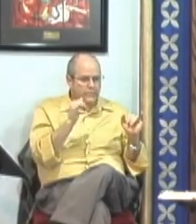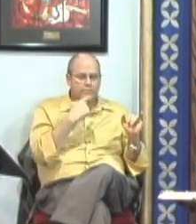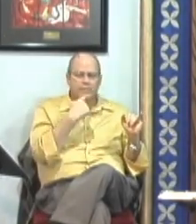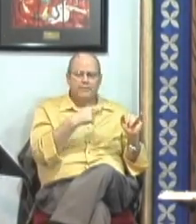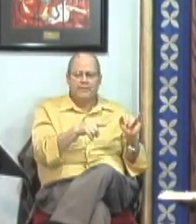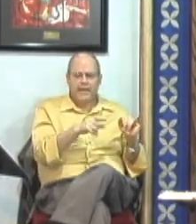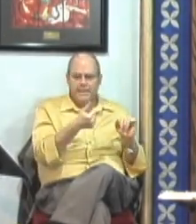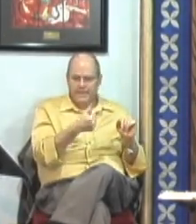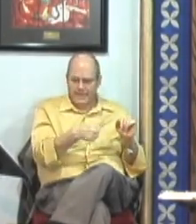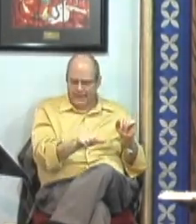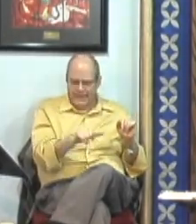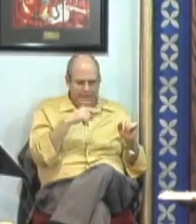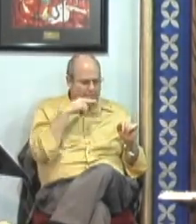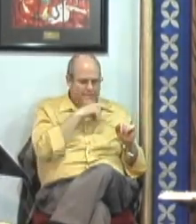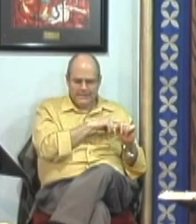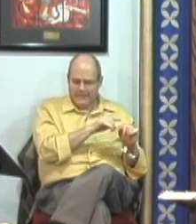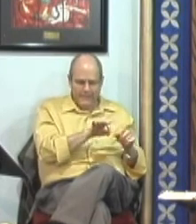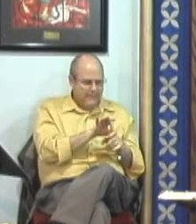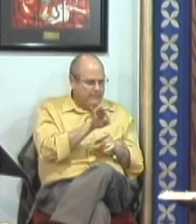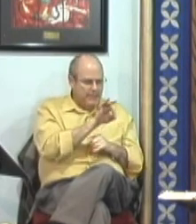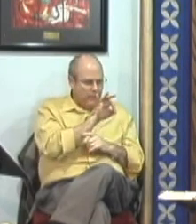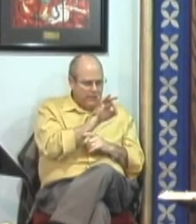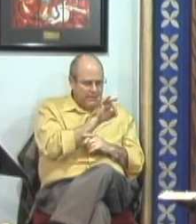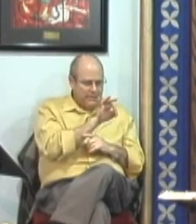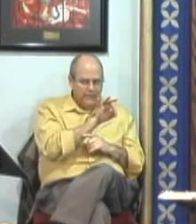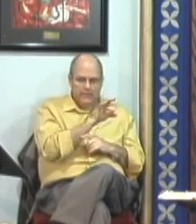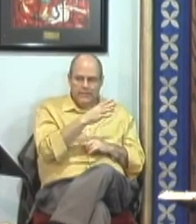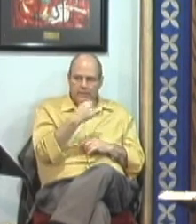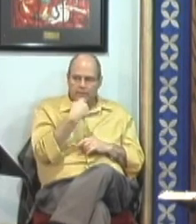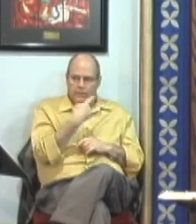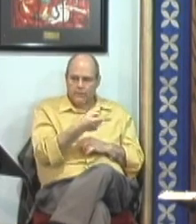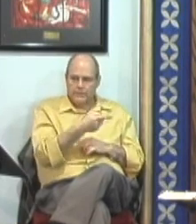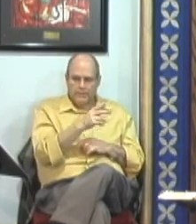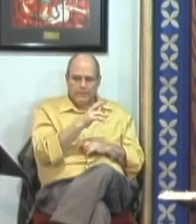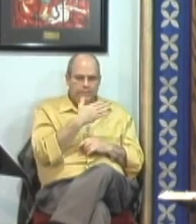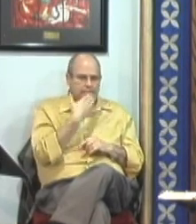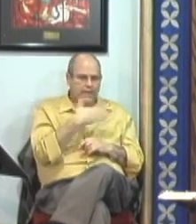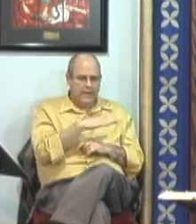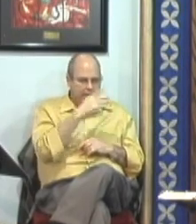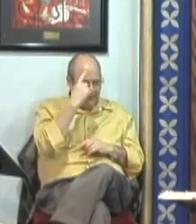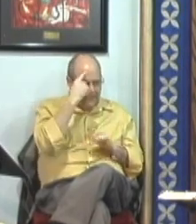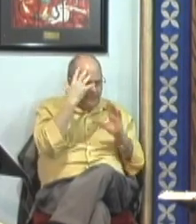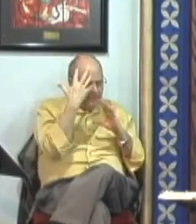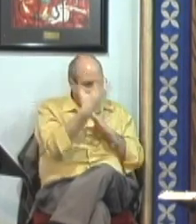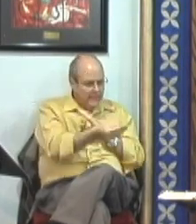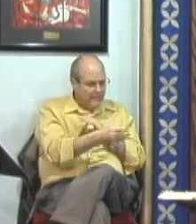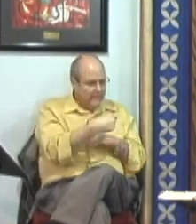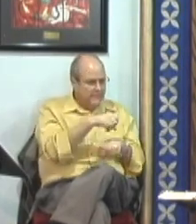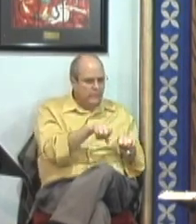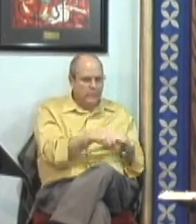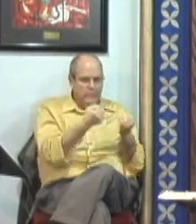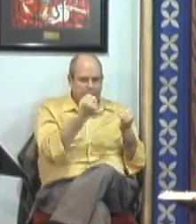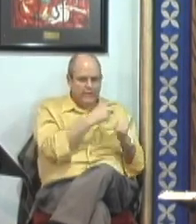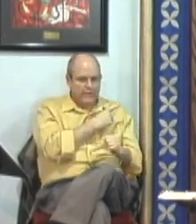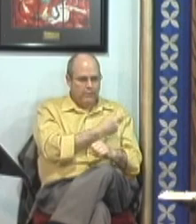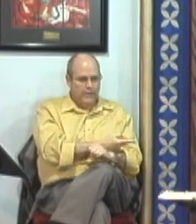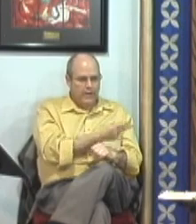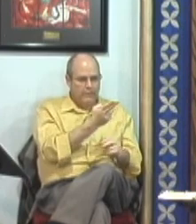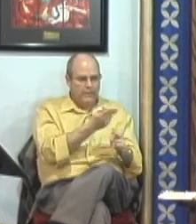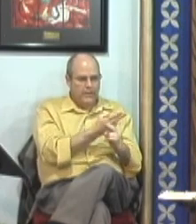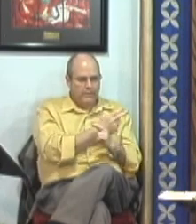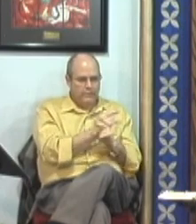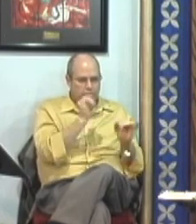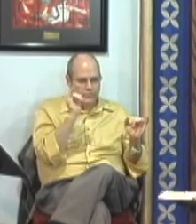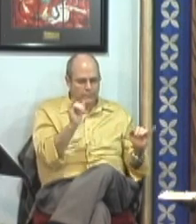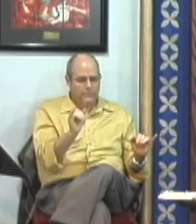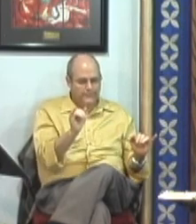command any demonic deceiving spirits that have deceived us into ungodly thinking to leave us, and we break their power in the name of